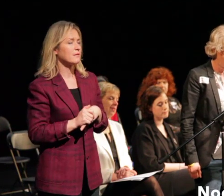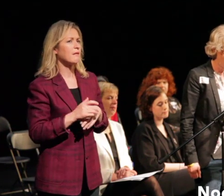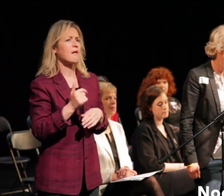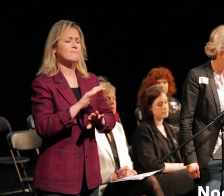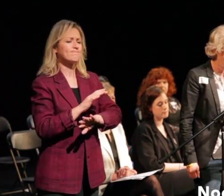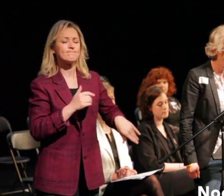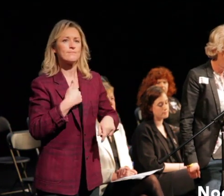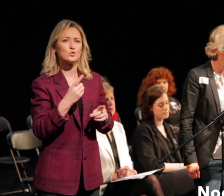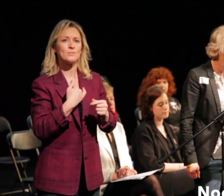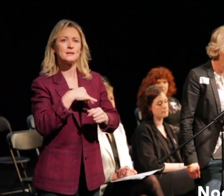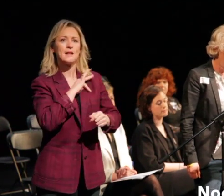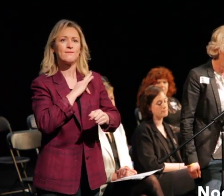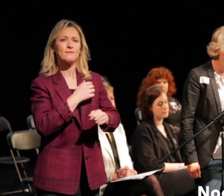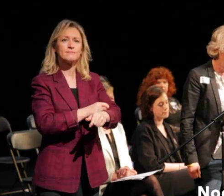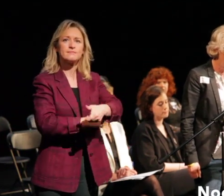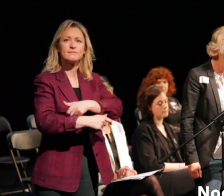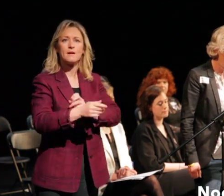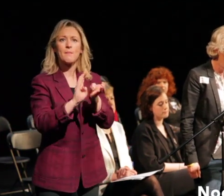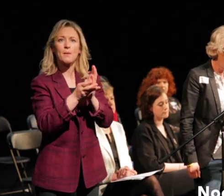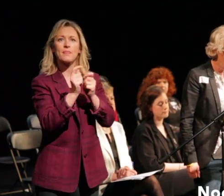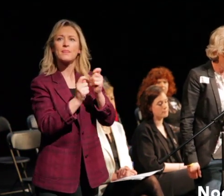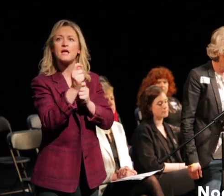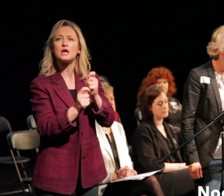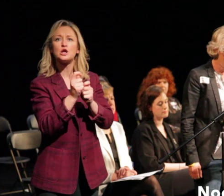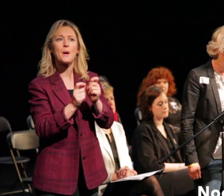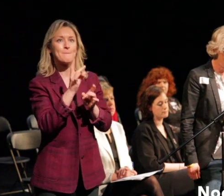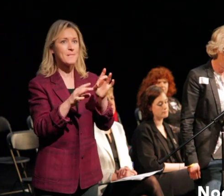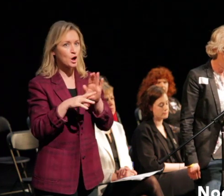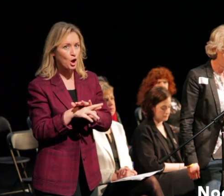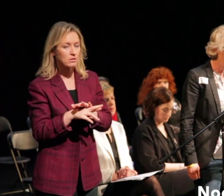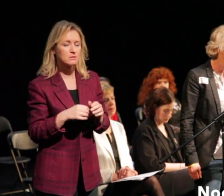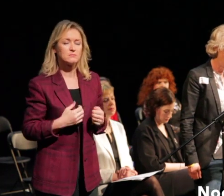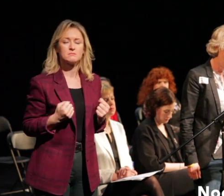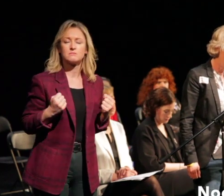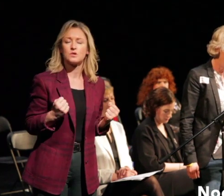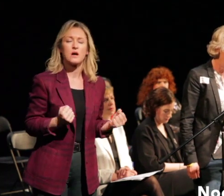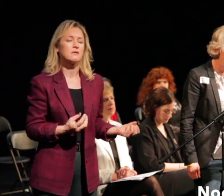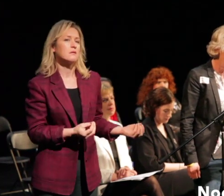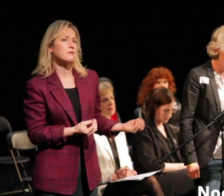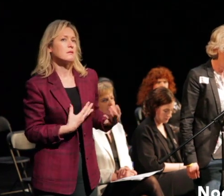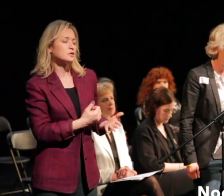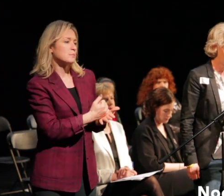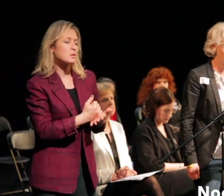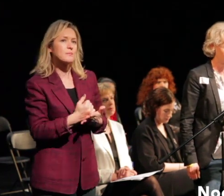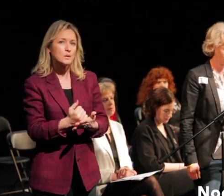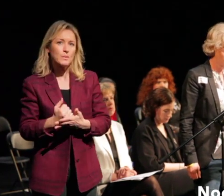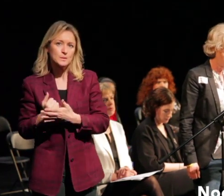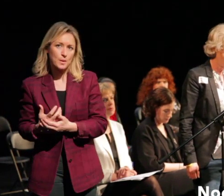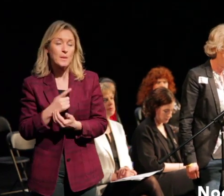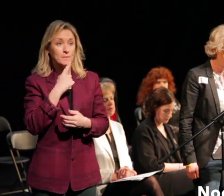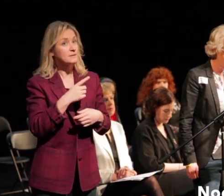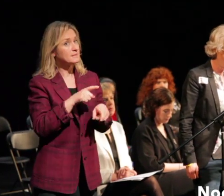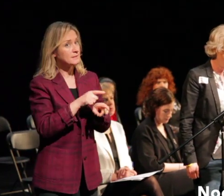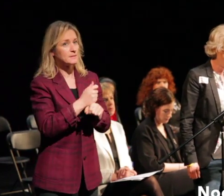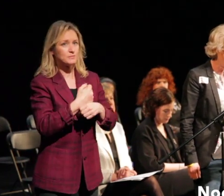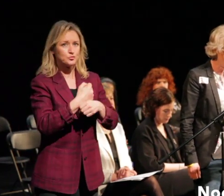last 2.5 years from men and women in theatre who aren't afraid to support middle-aged female voices, it's still a struggle to be